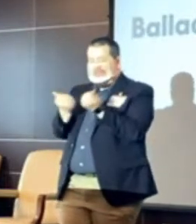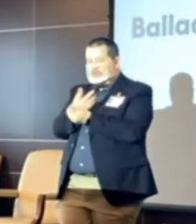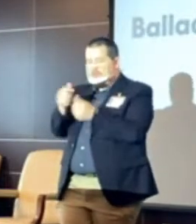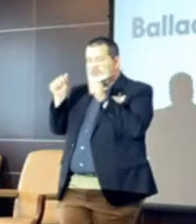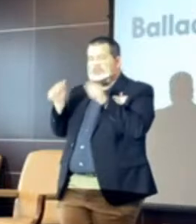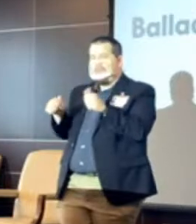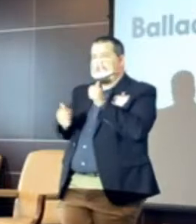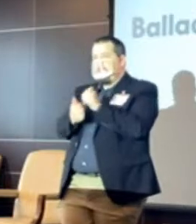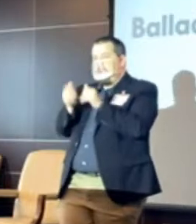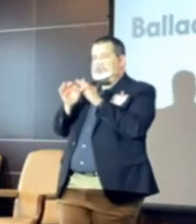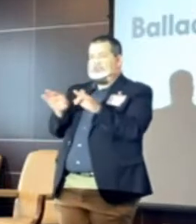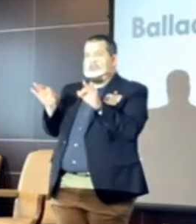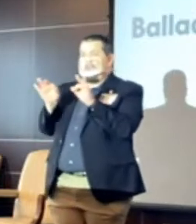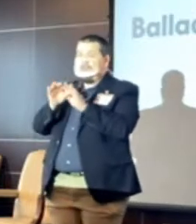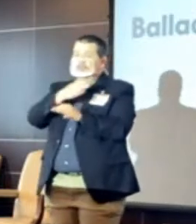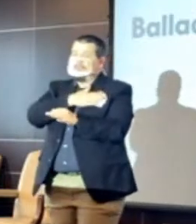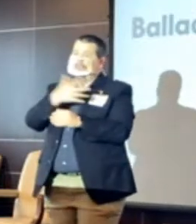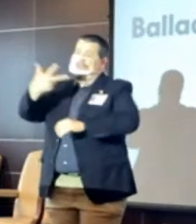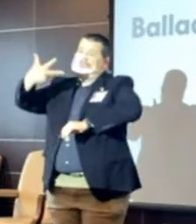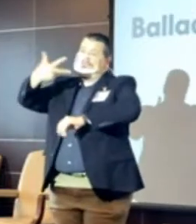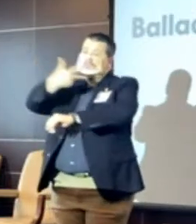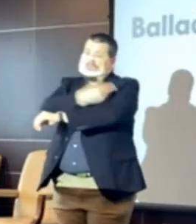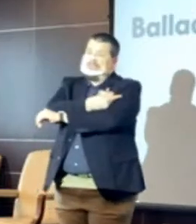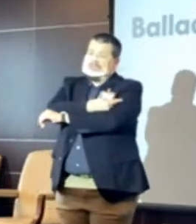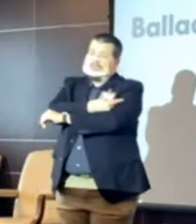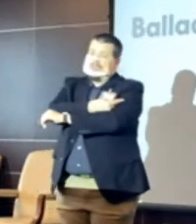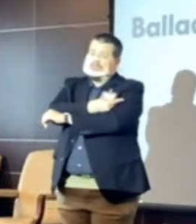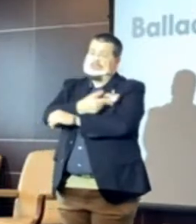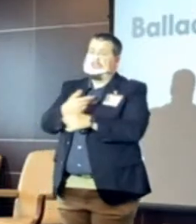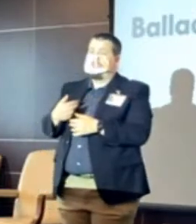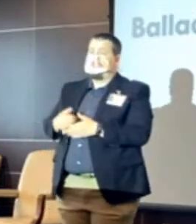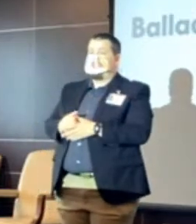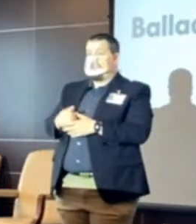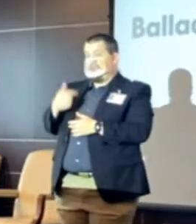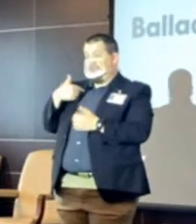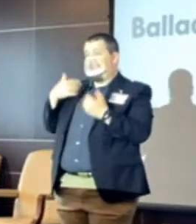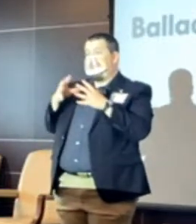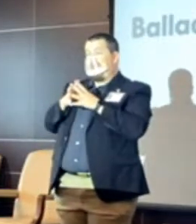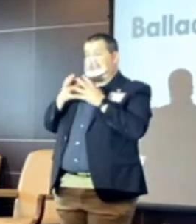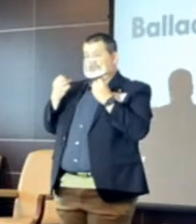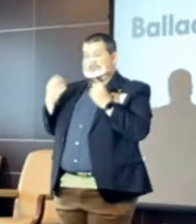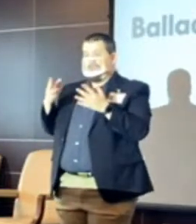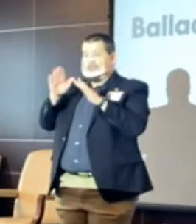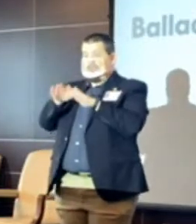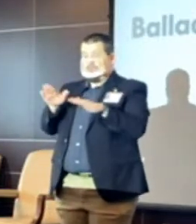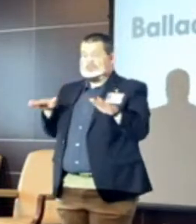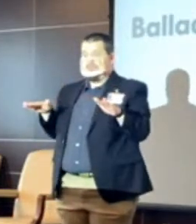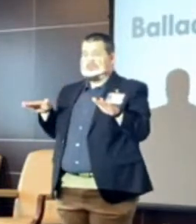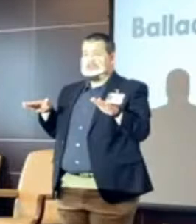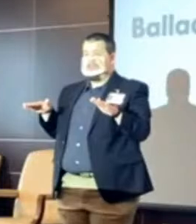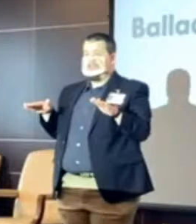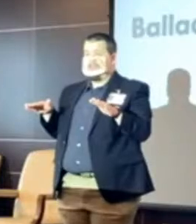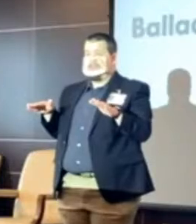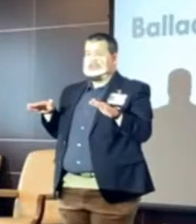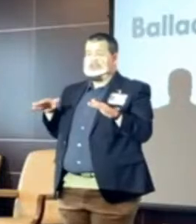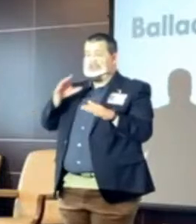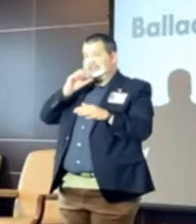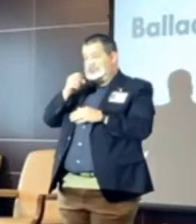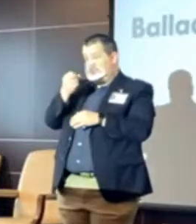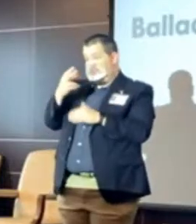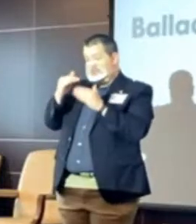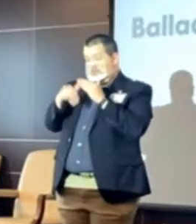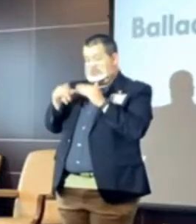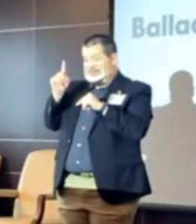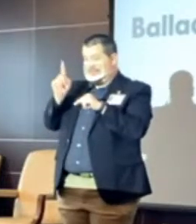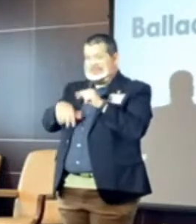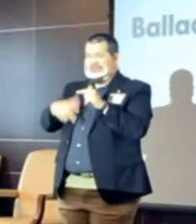Most importantly, would ask that you get vaccinated. We have a fairly large number of children in the age of 12 and under who